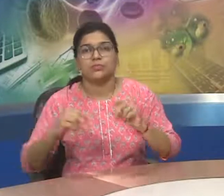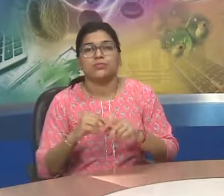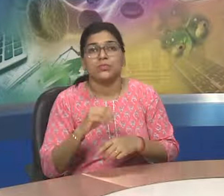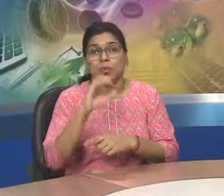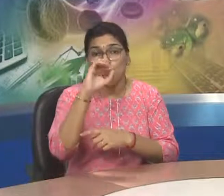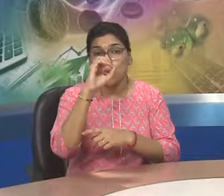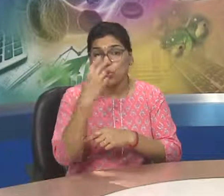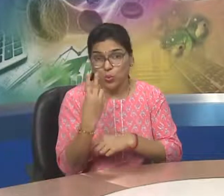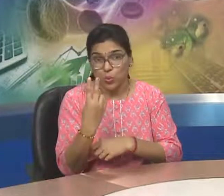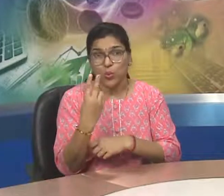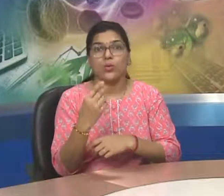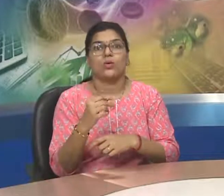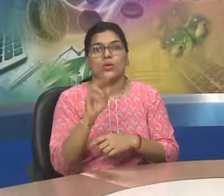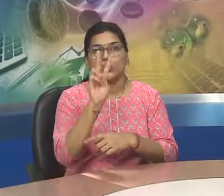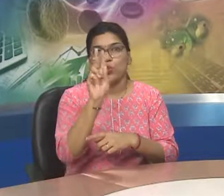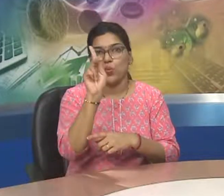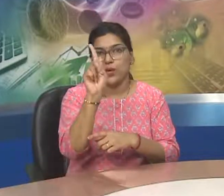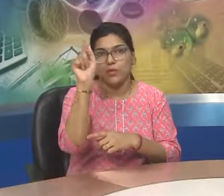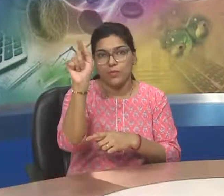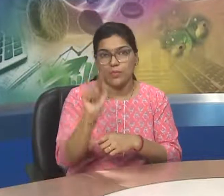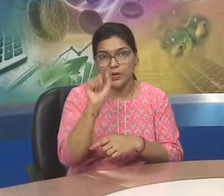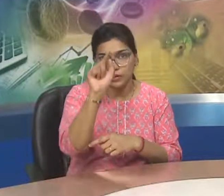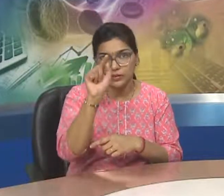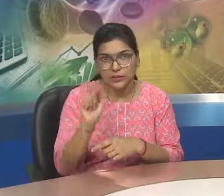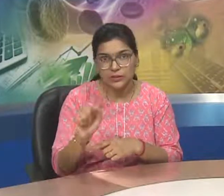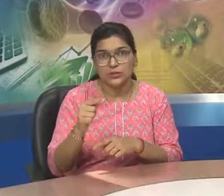21% of oxygen,